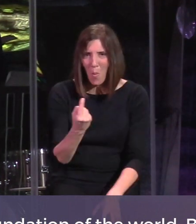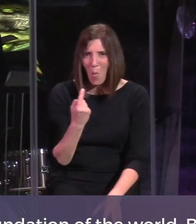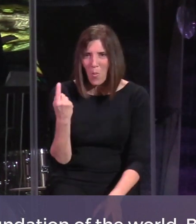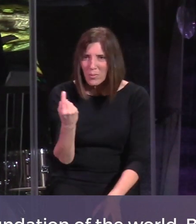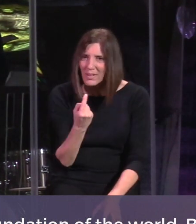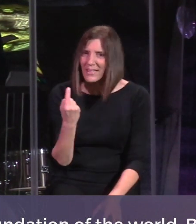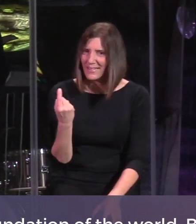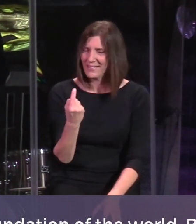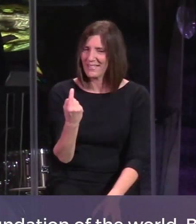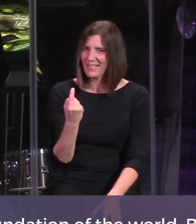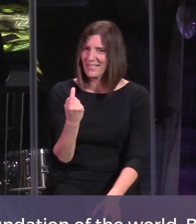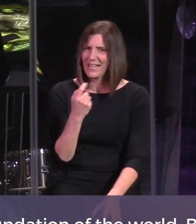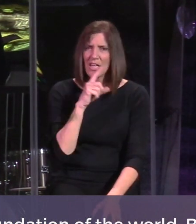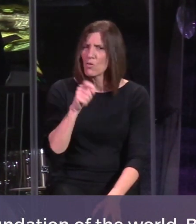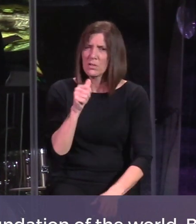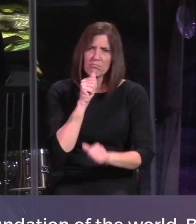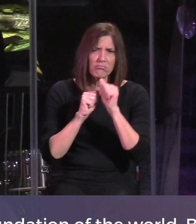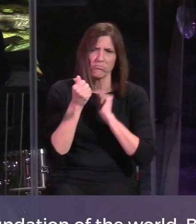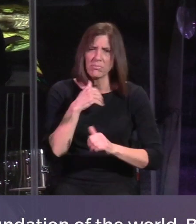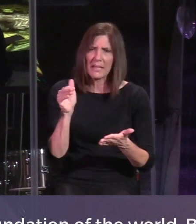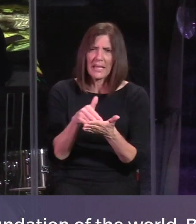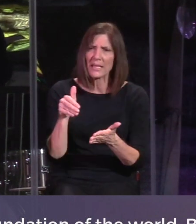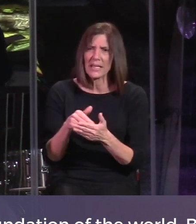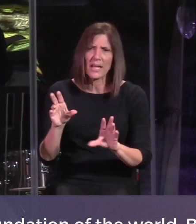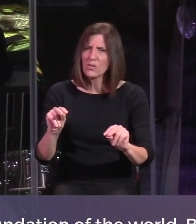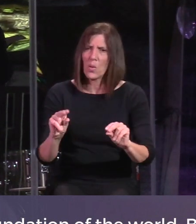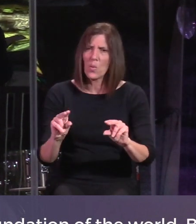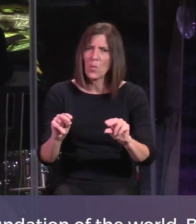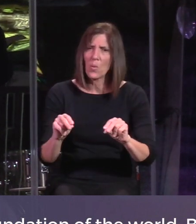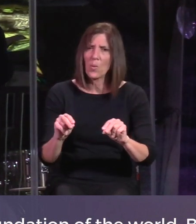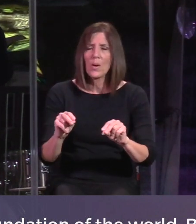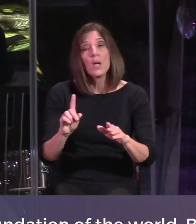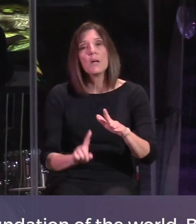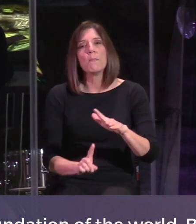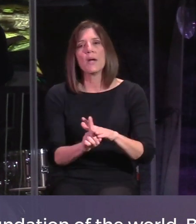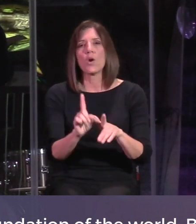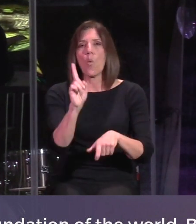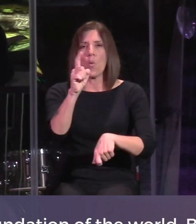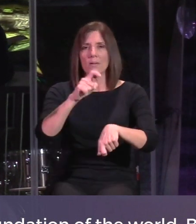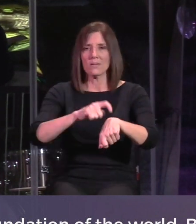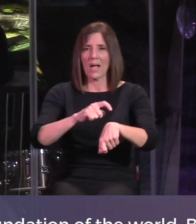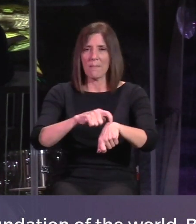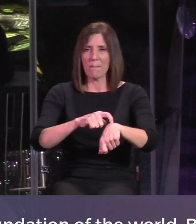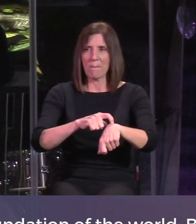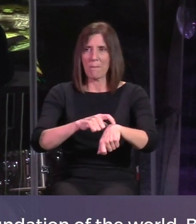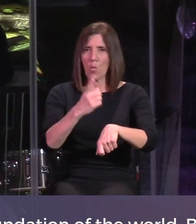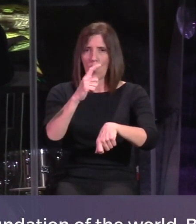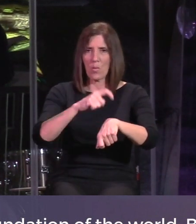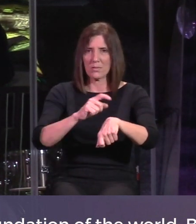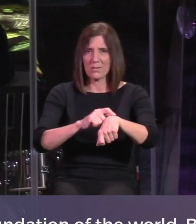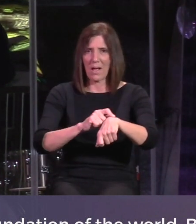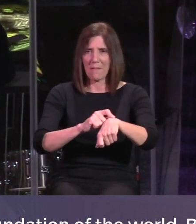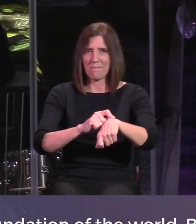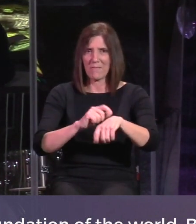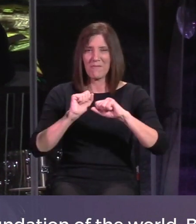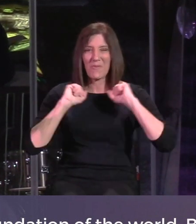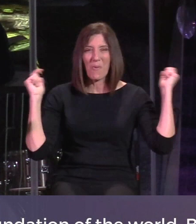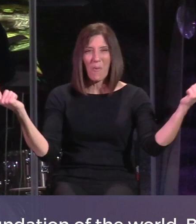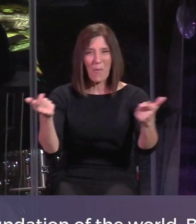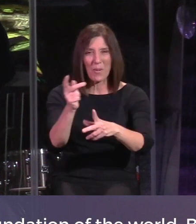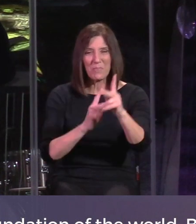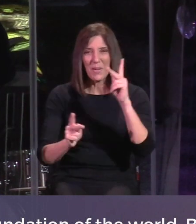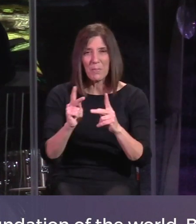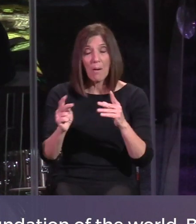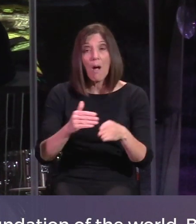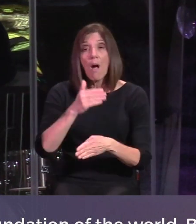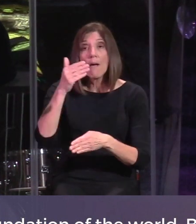world. But as it is, he has appeared once for all at the end of the ages to put away sin